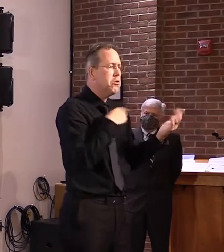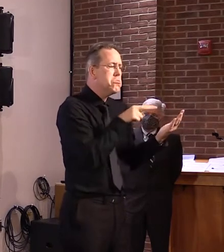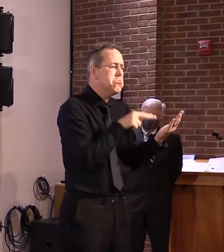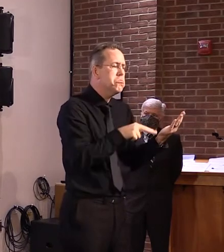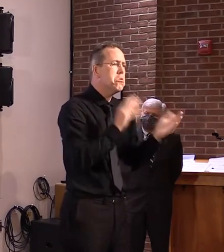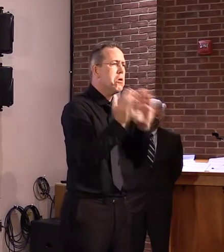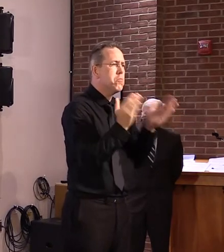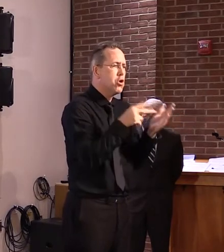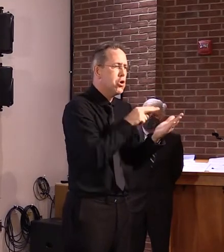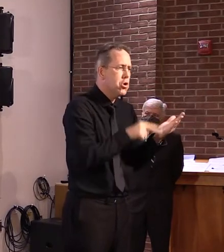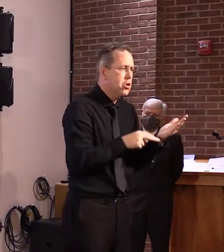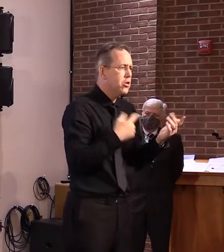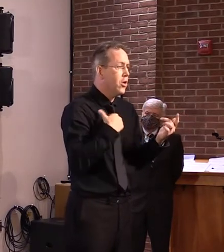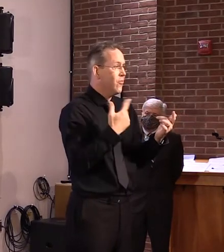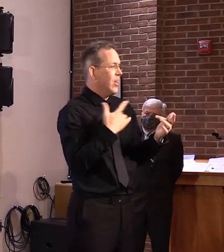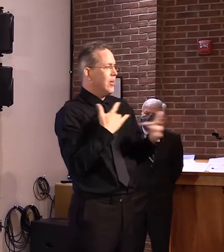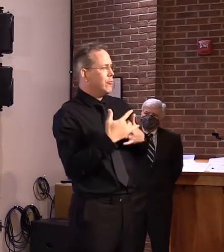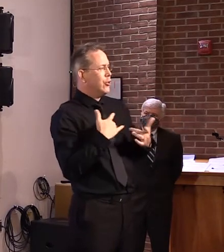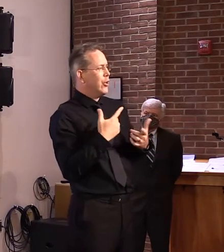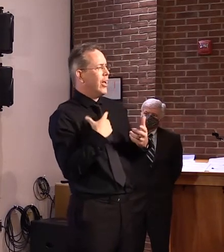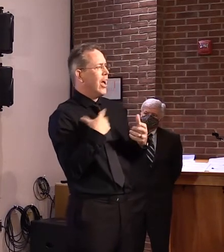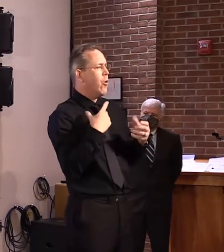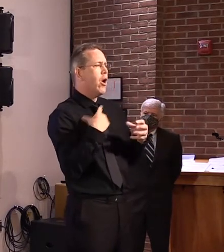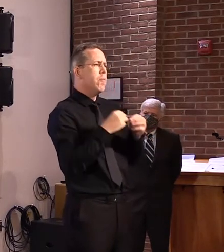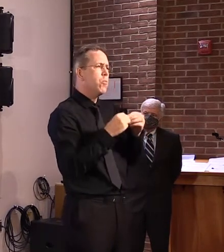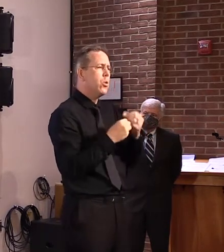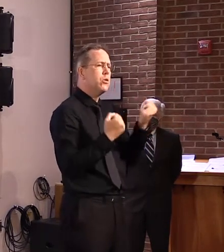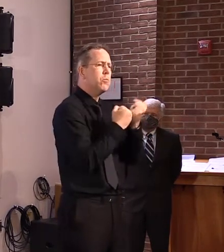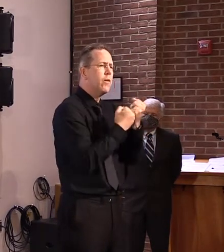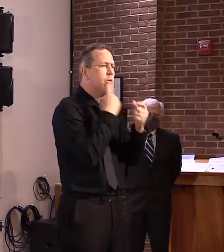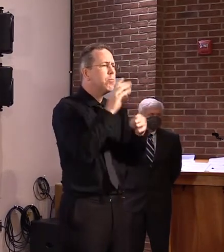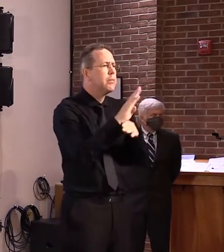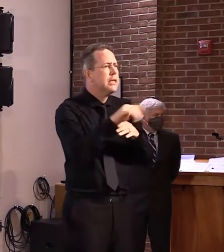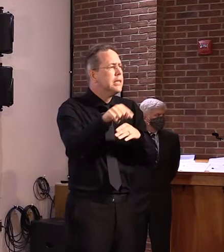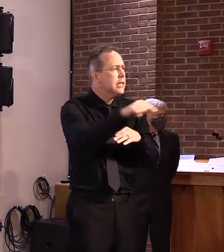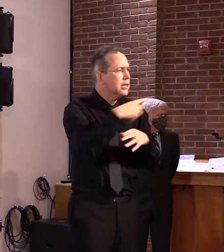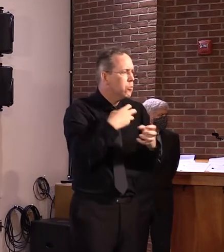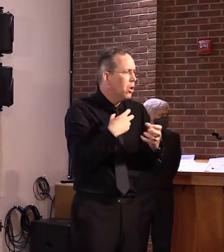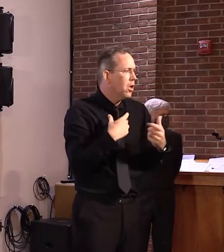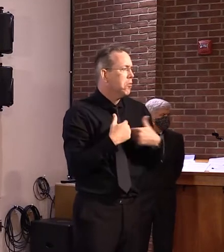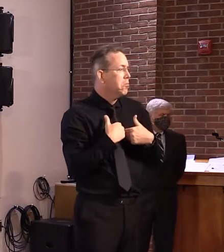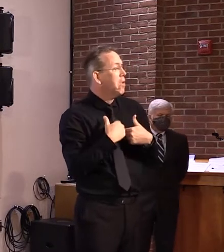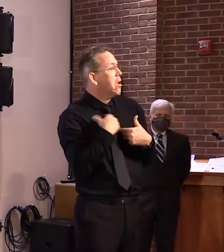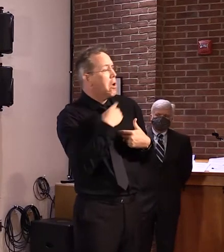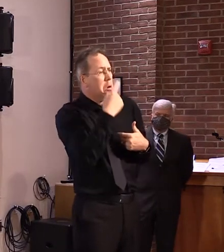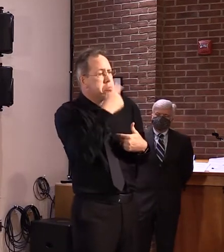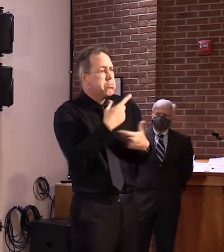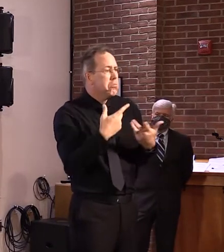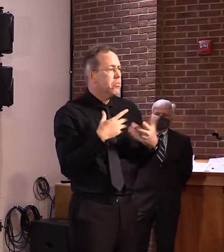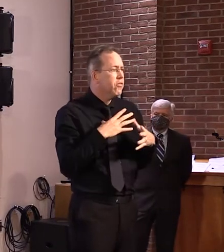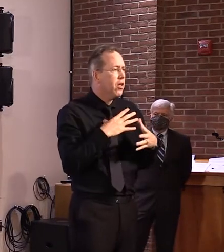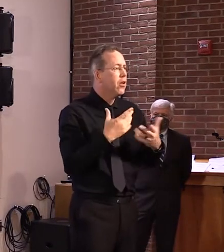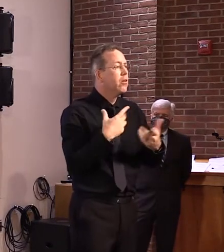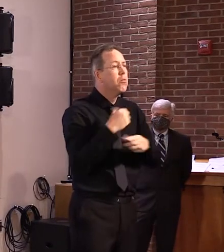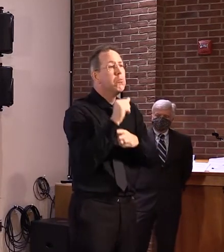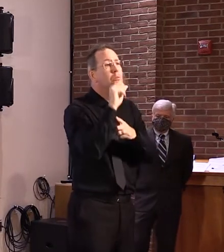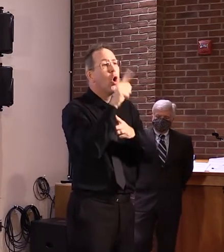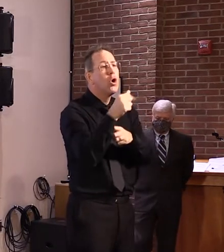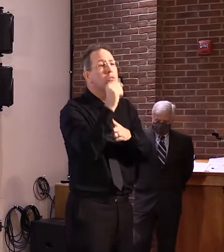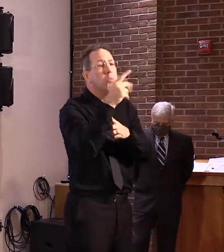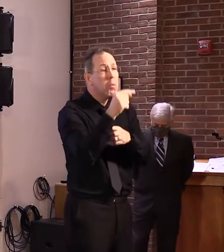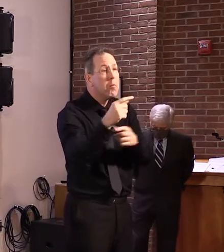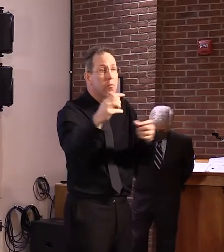enough economic relief for businesses. But that doesn't mean we can't come back in August and September to deal with that, and we'll have a